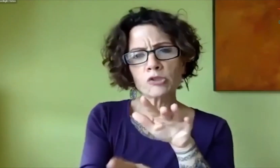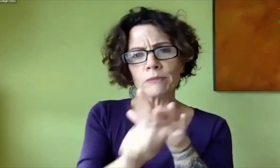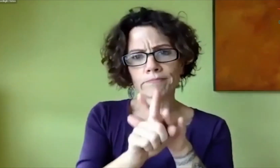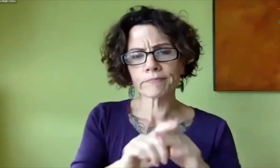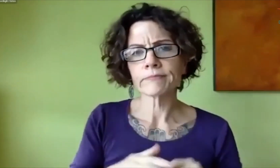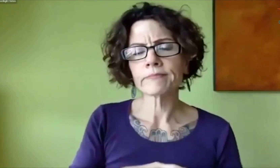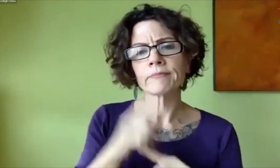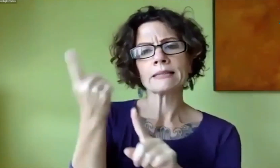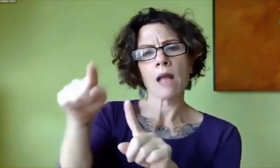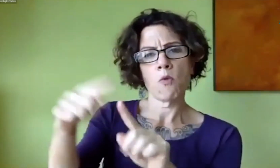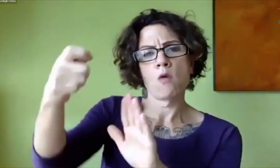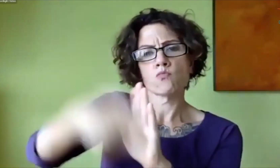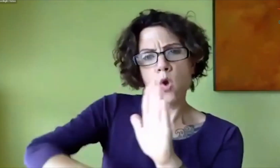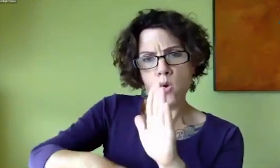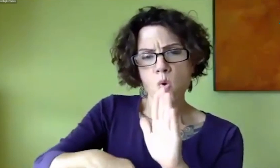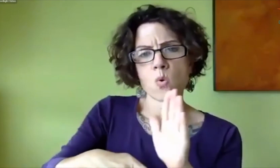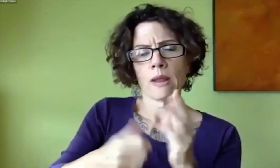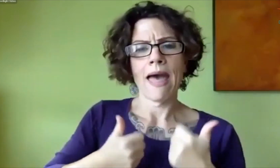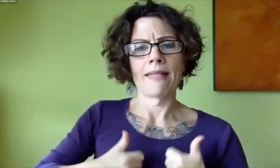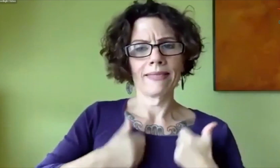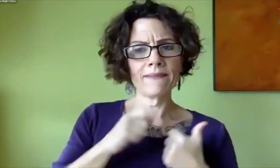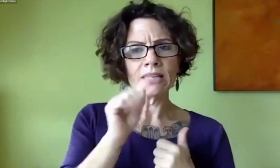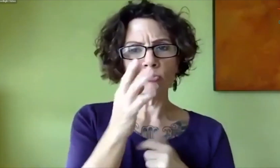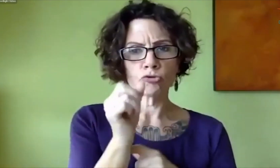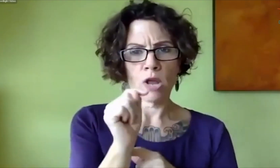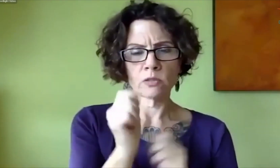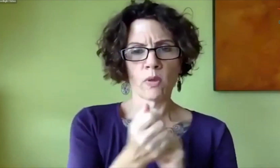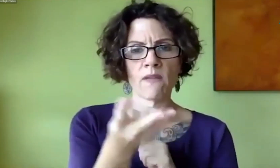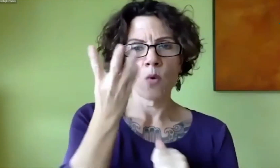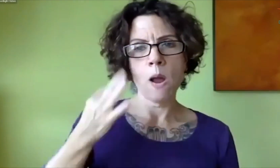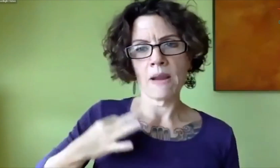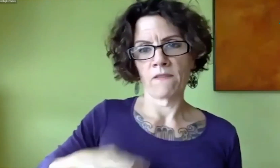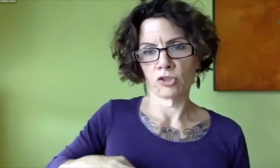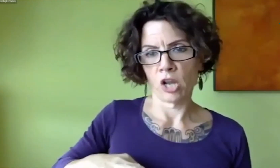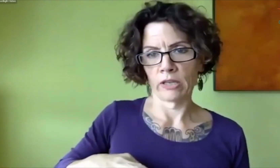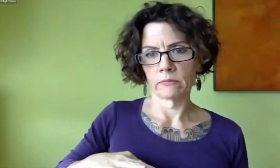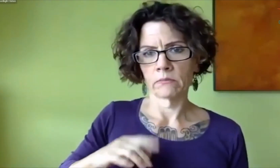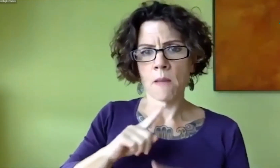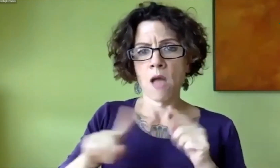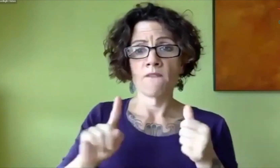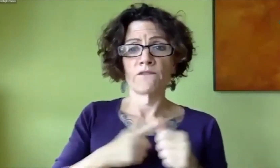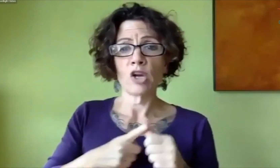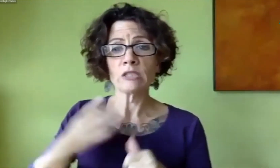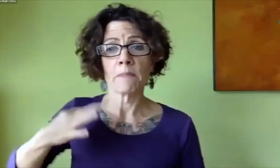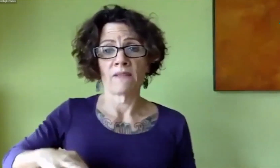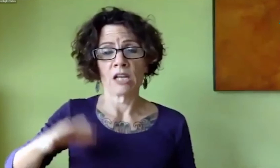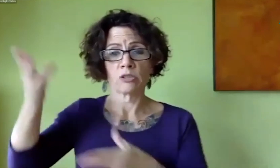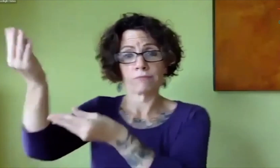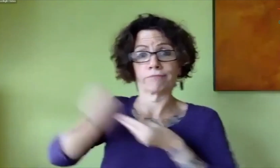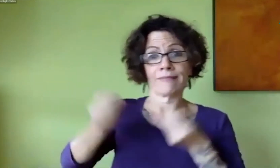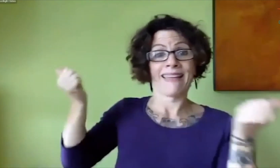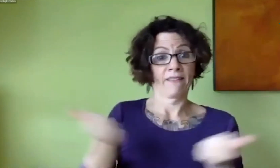Okay, a situation has come up where somebody wrote a living trust with 4 beneficiaries, but